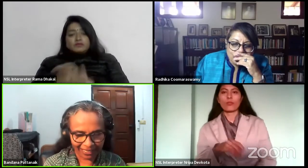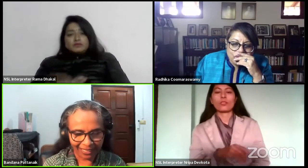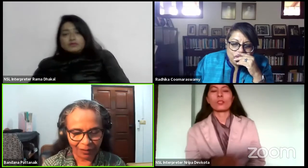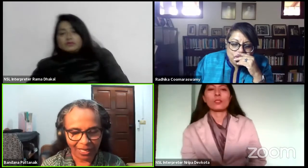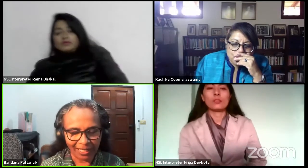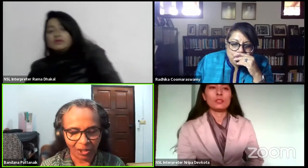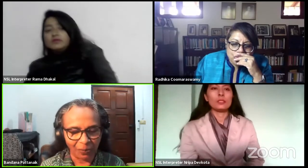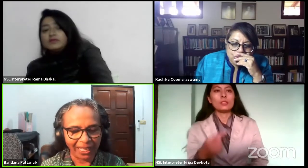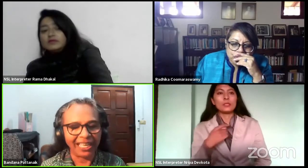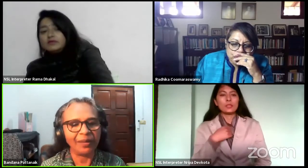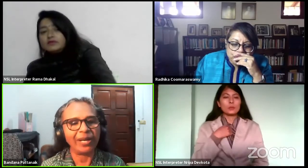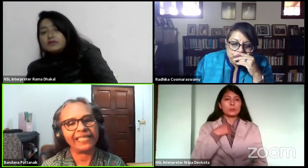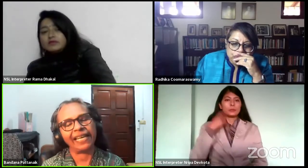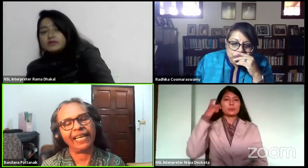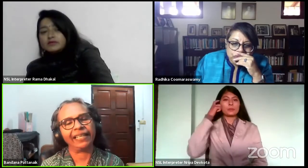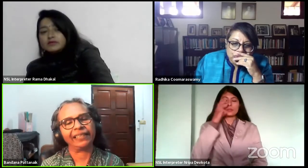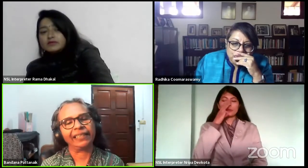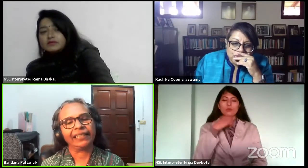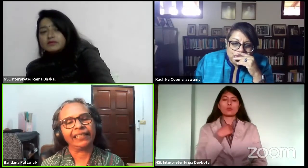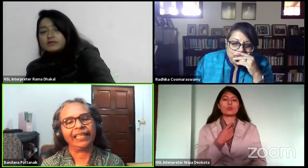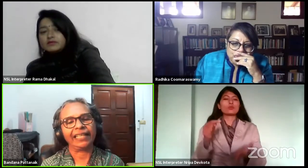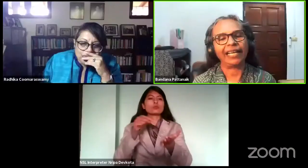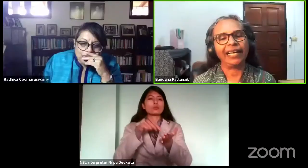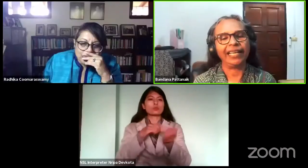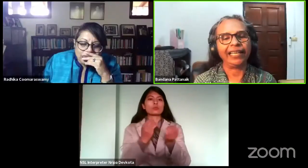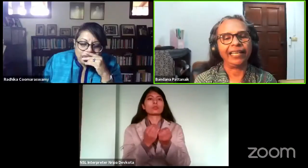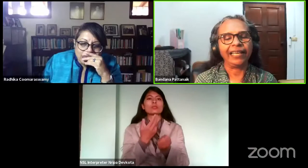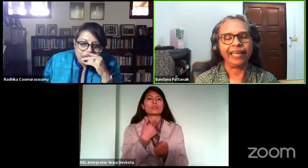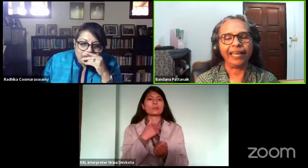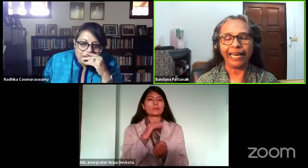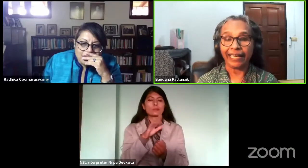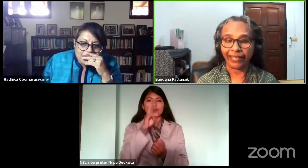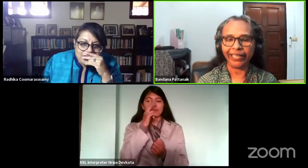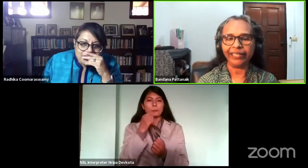I think I should begin by saying that I